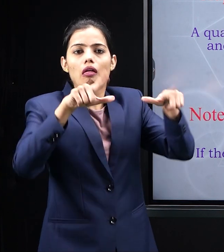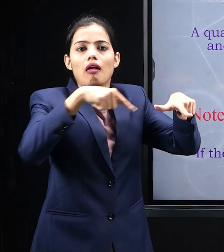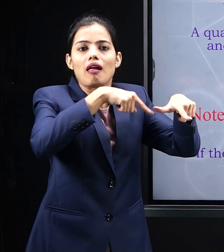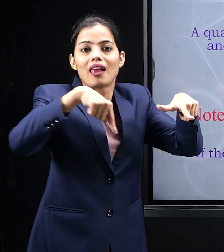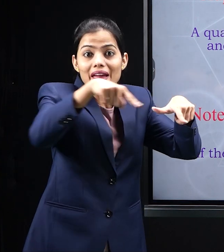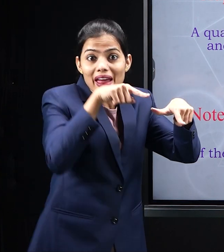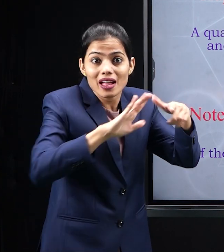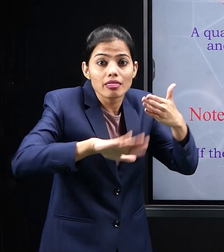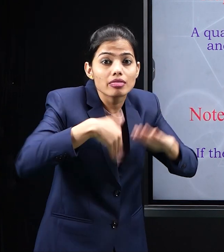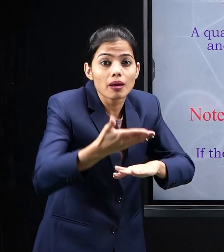trapezium.